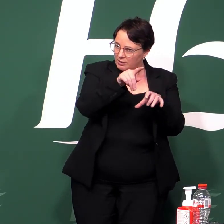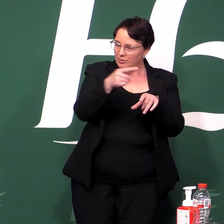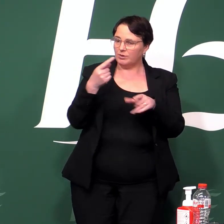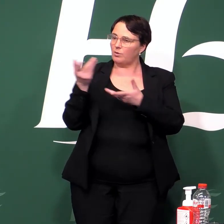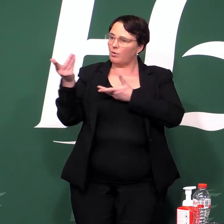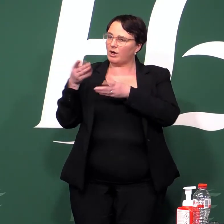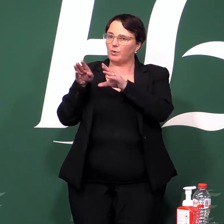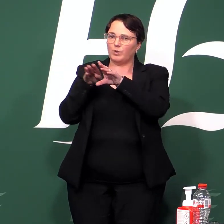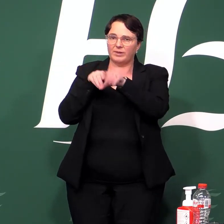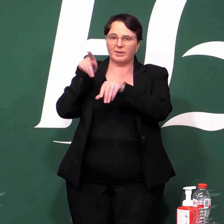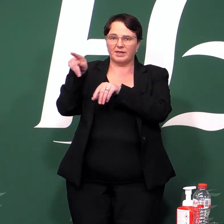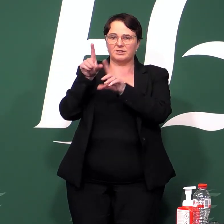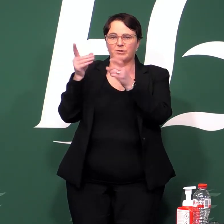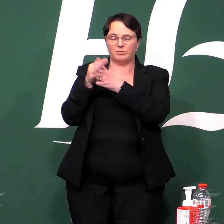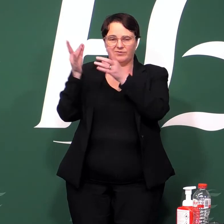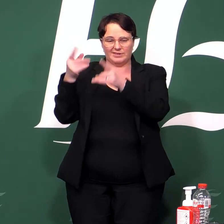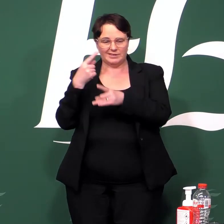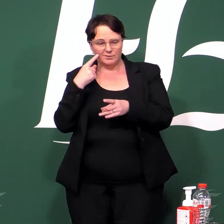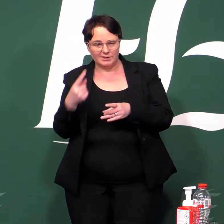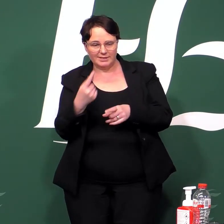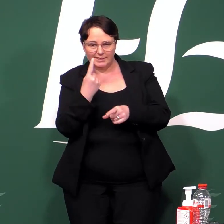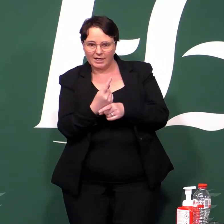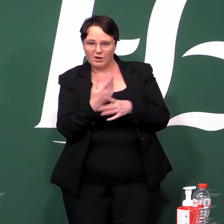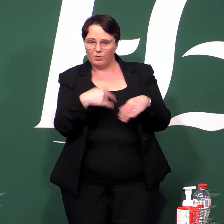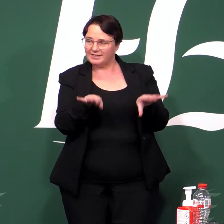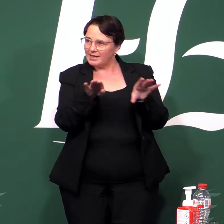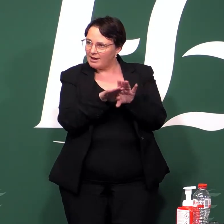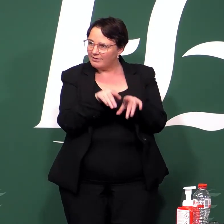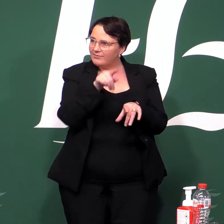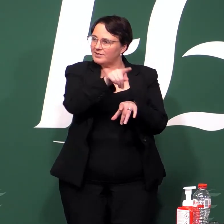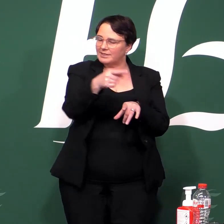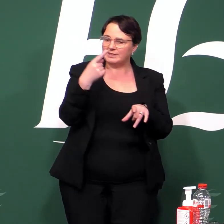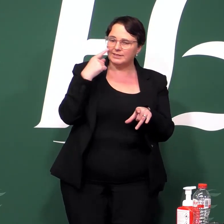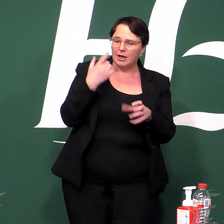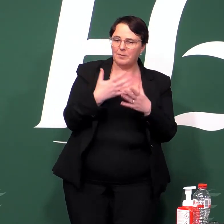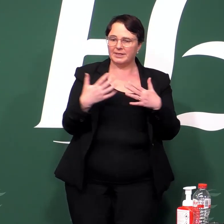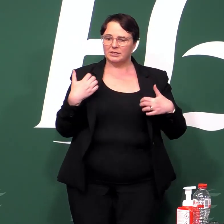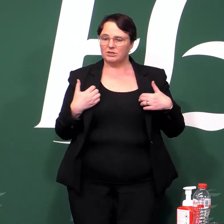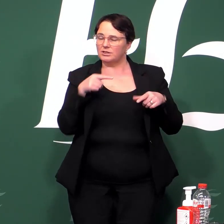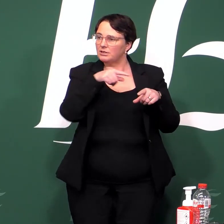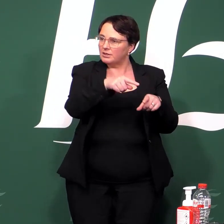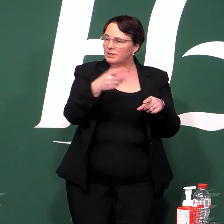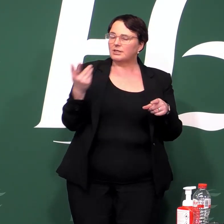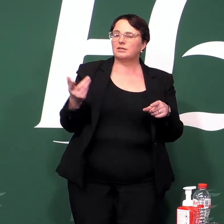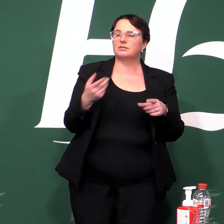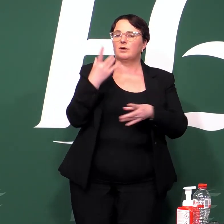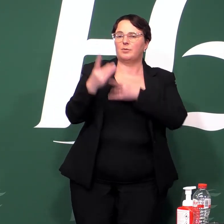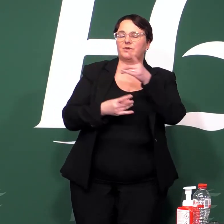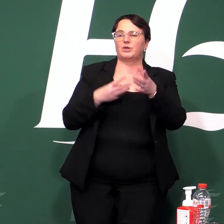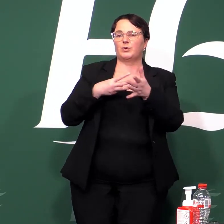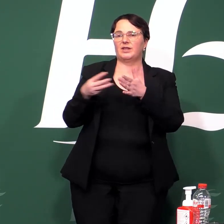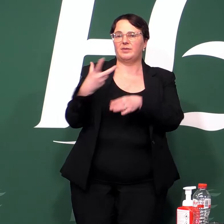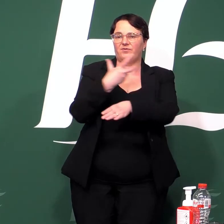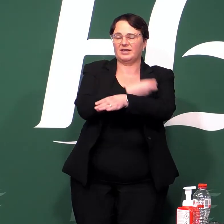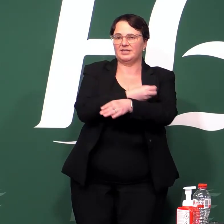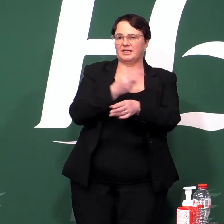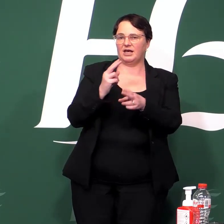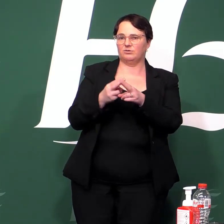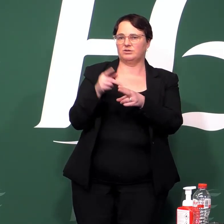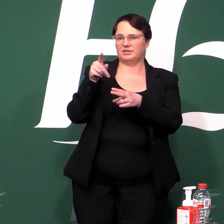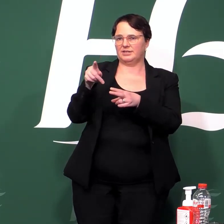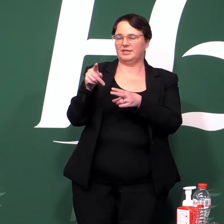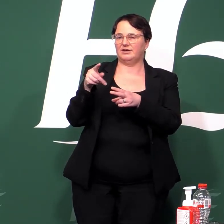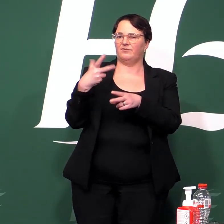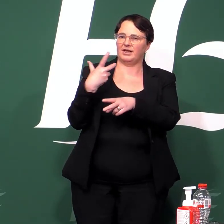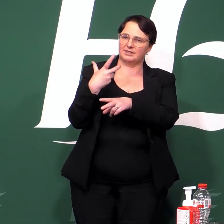identify opportunities in terms of just looking at the stock relative to the uptake. The challenge at the moment is once the vaccine is out in what we call the vaccination channels,